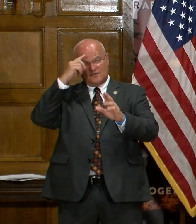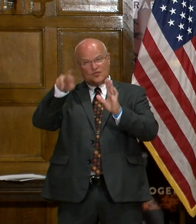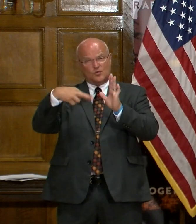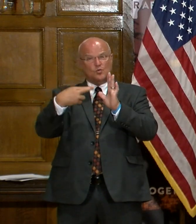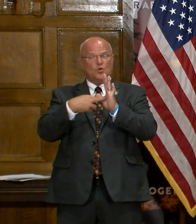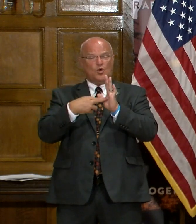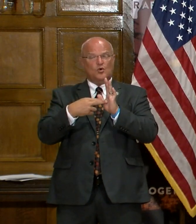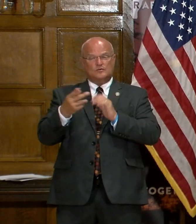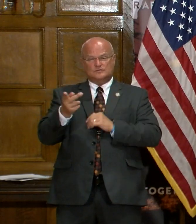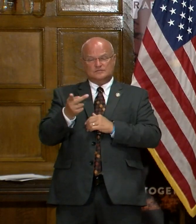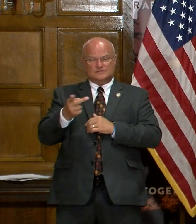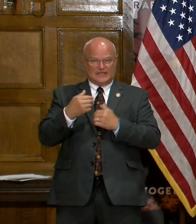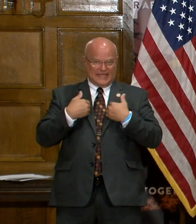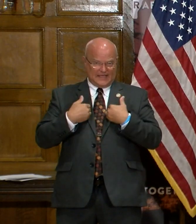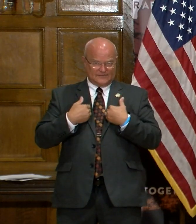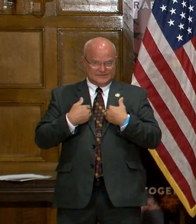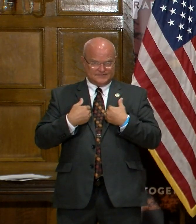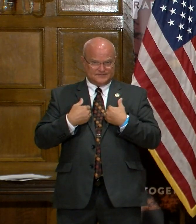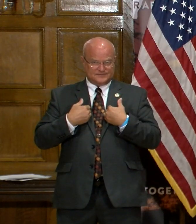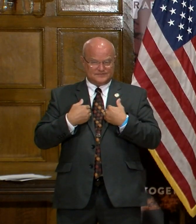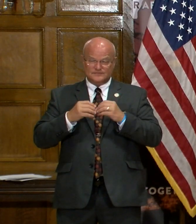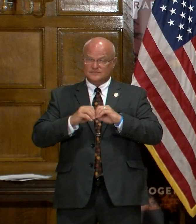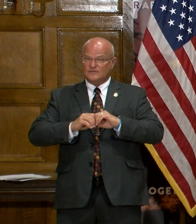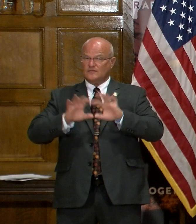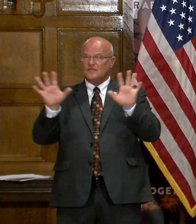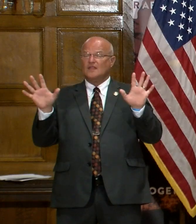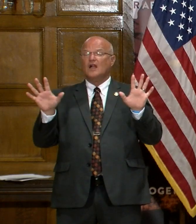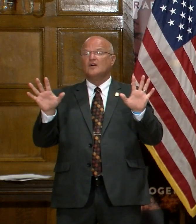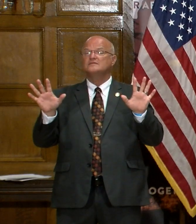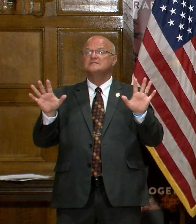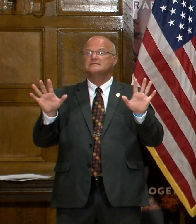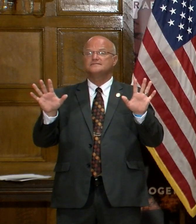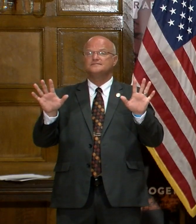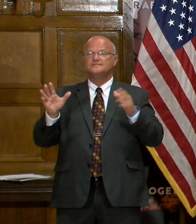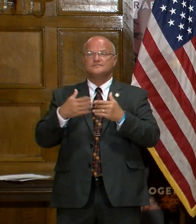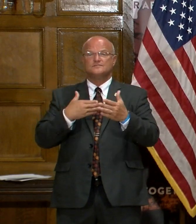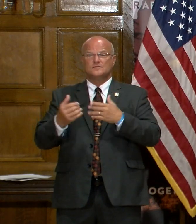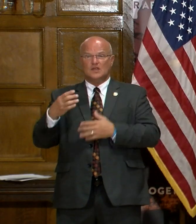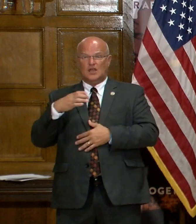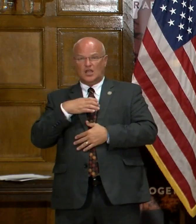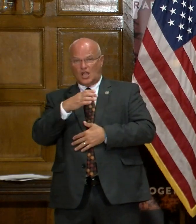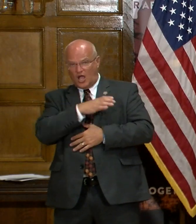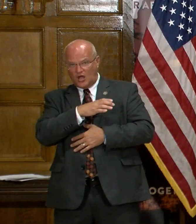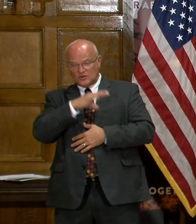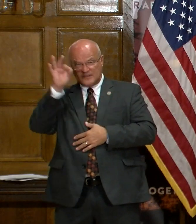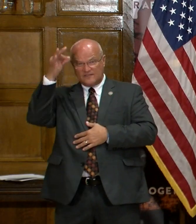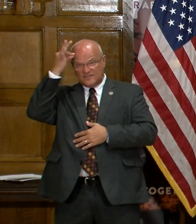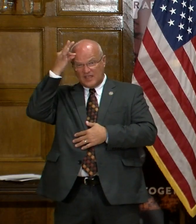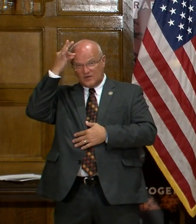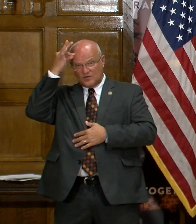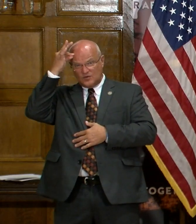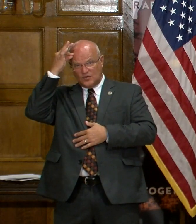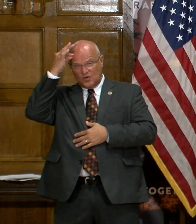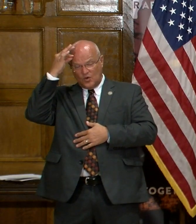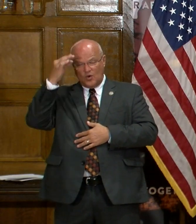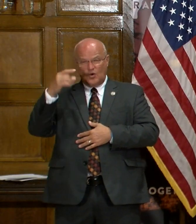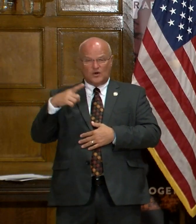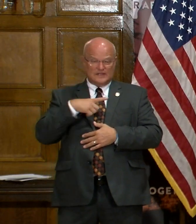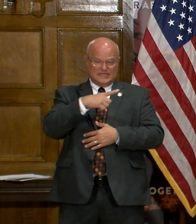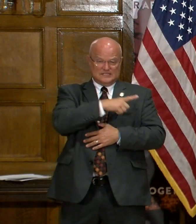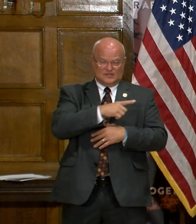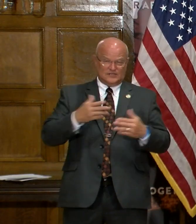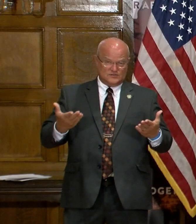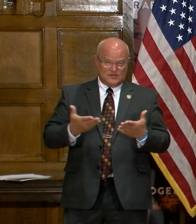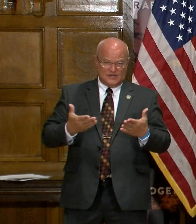role that they appropriately have. Obviously, whether it's Congress at the federal level or the General